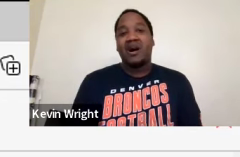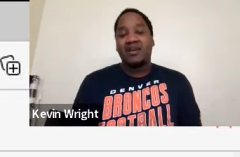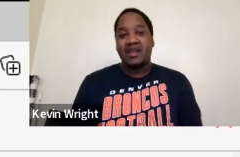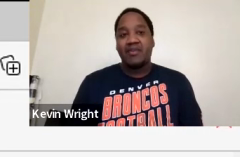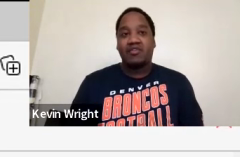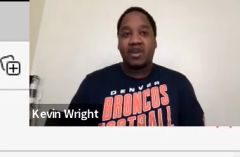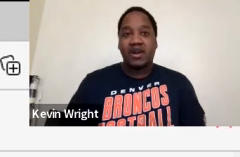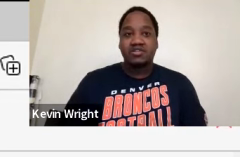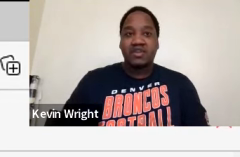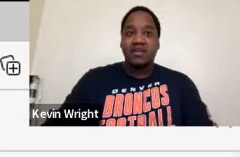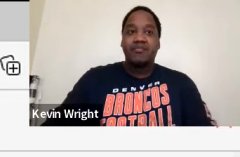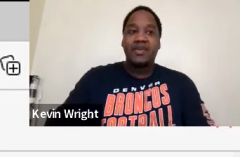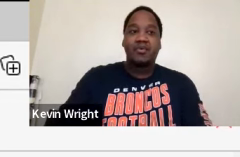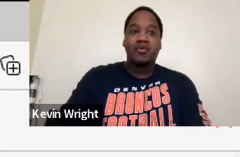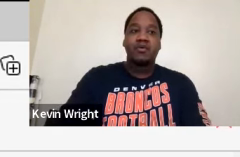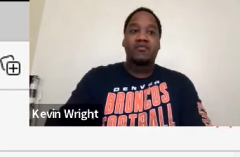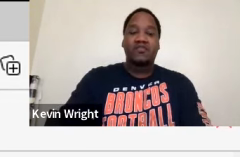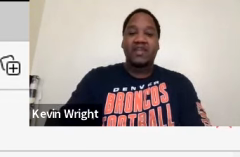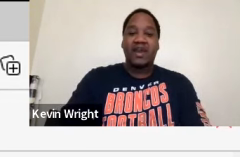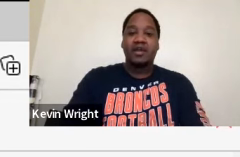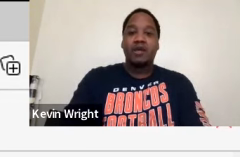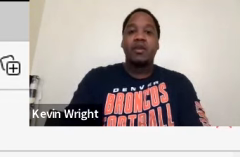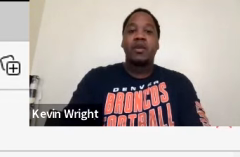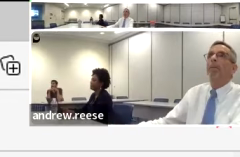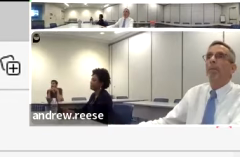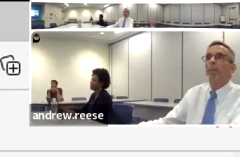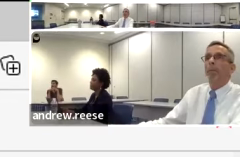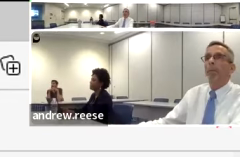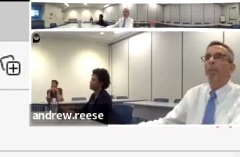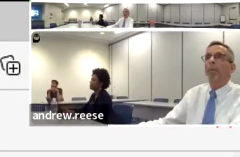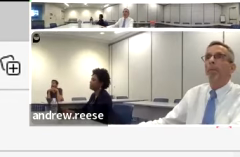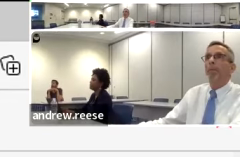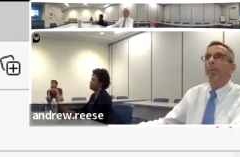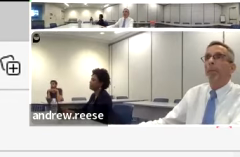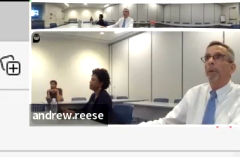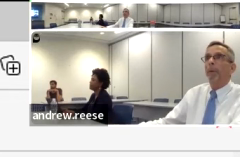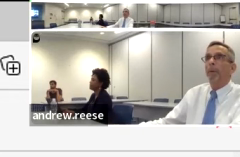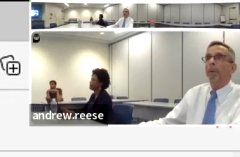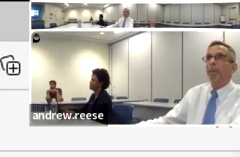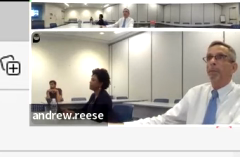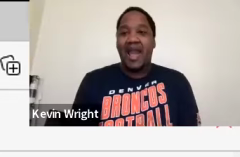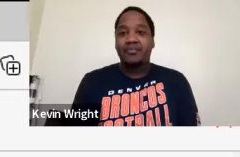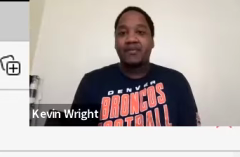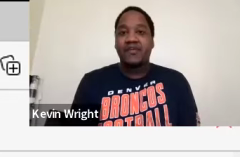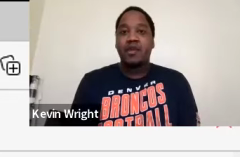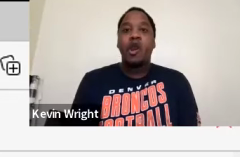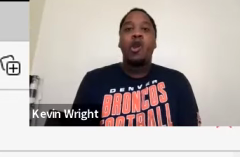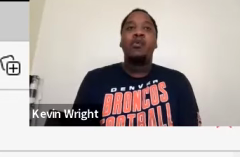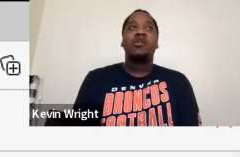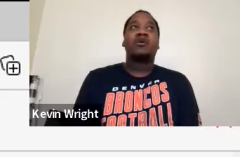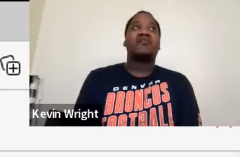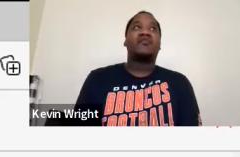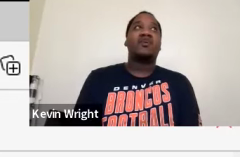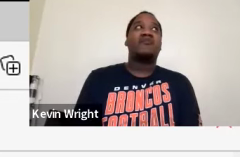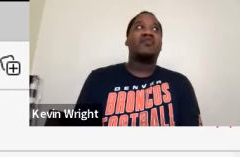our target limit is 300 people to sign up. And basically, since it's gonna be a hybrid event,